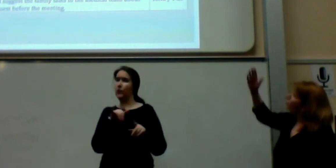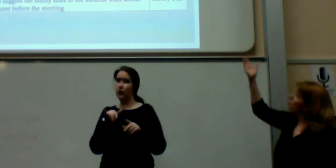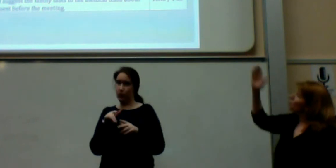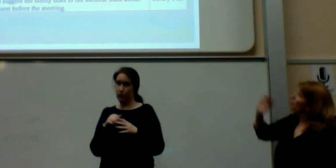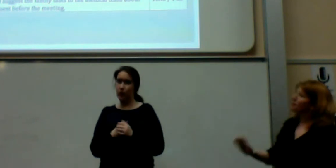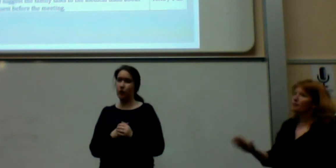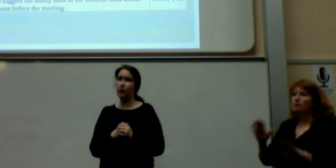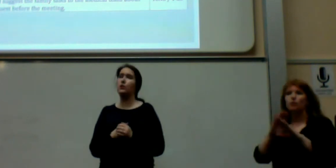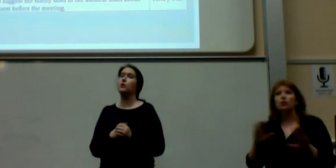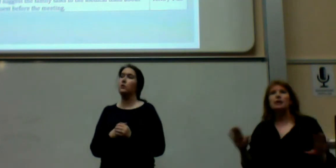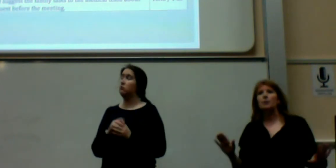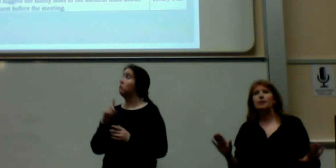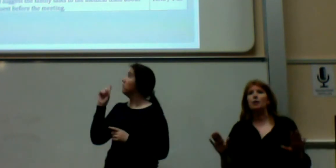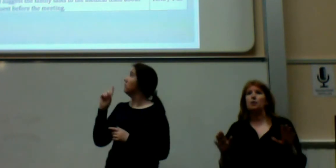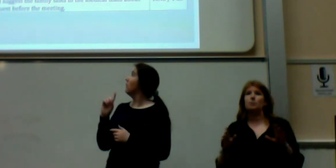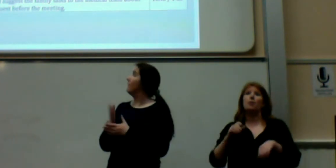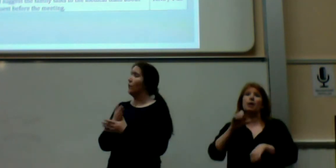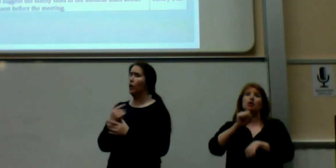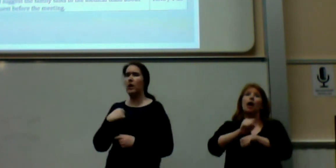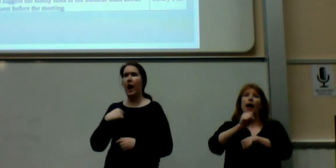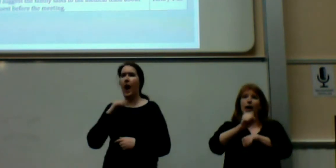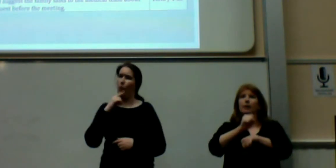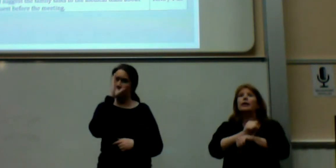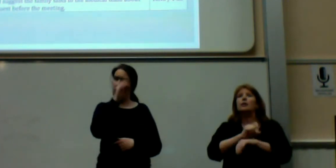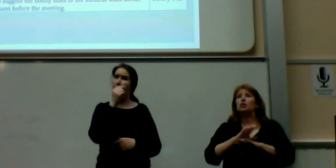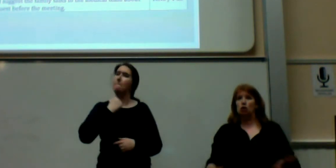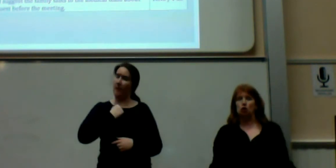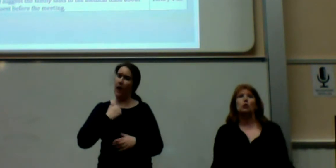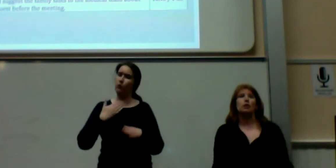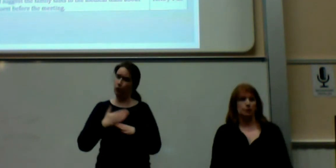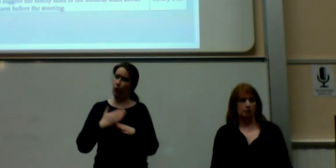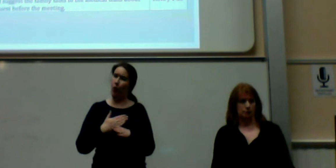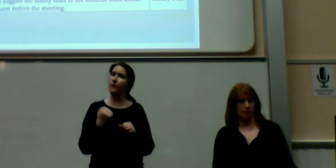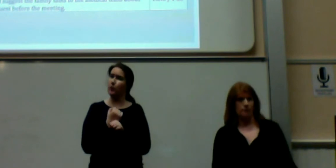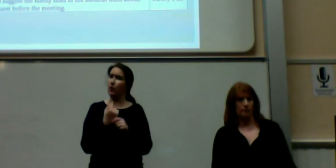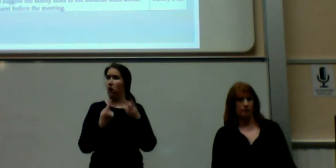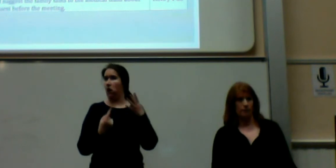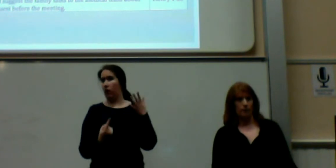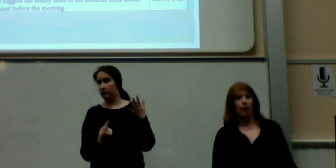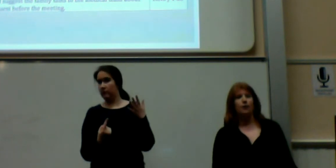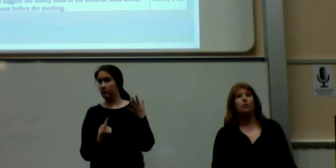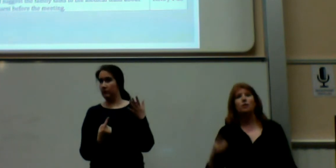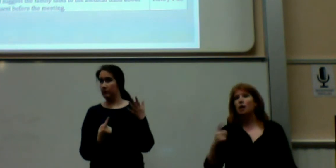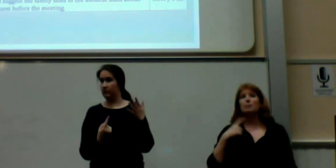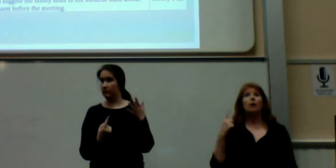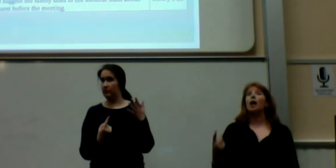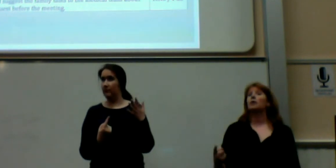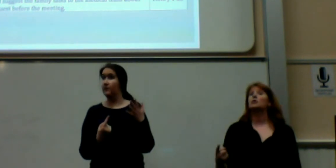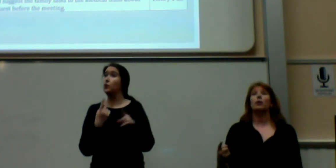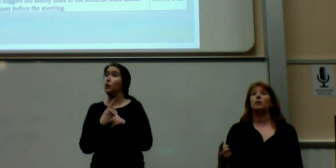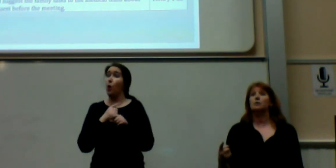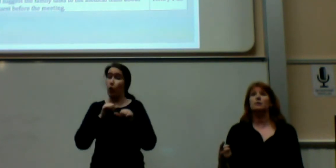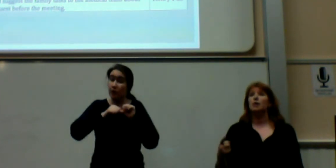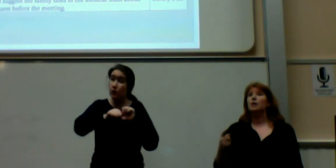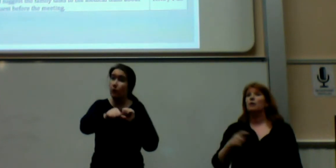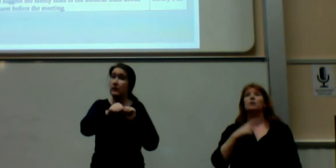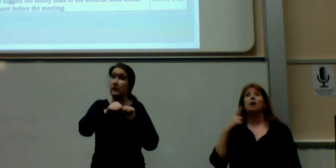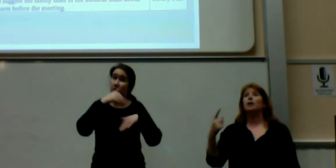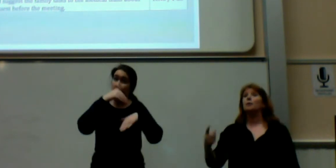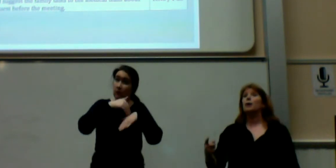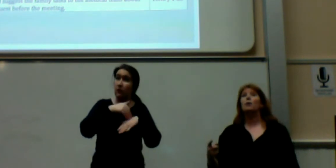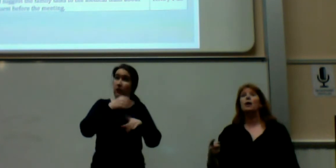The first one is, well, first I would tell them that my job is to do this. Okay, they're not talking about consequences.